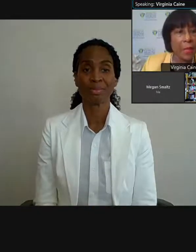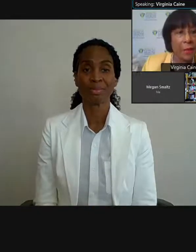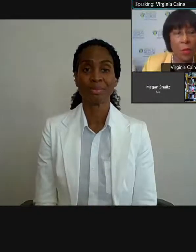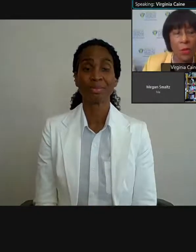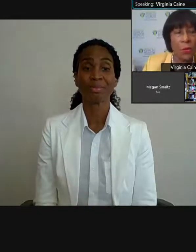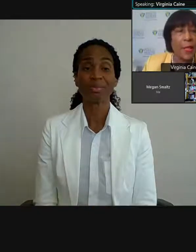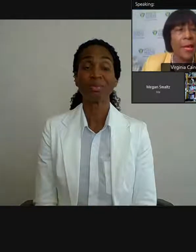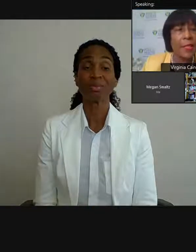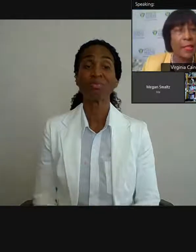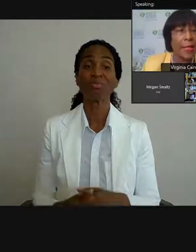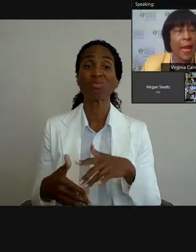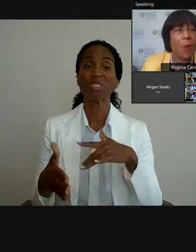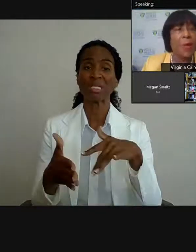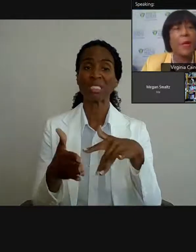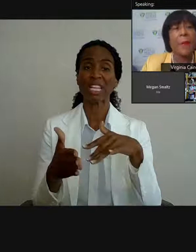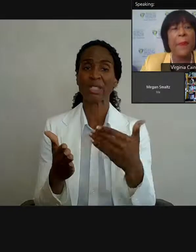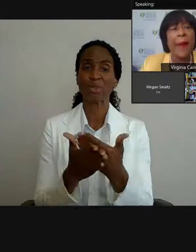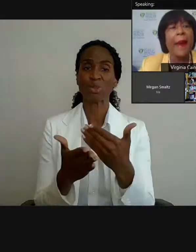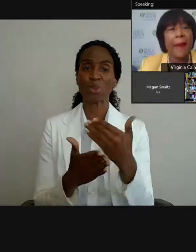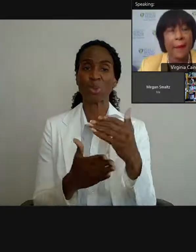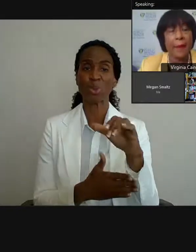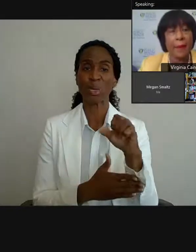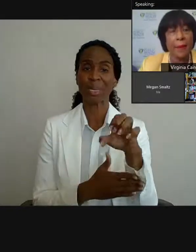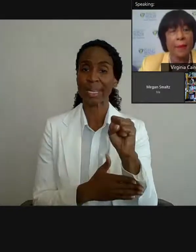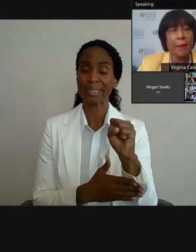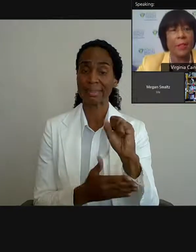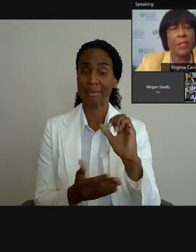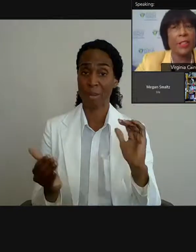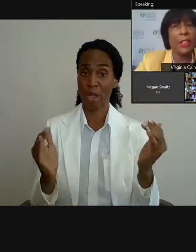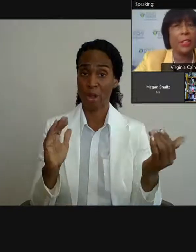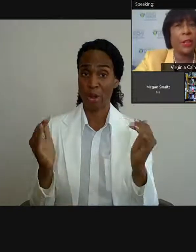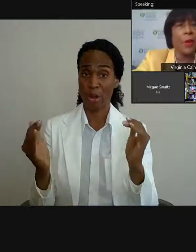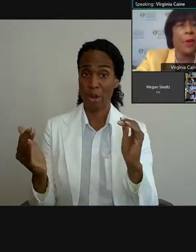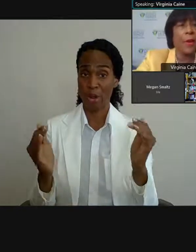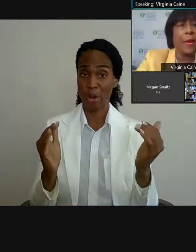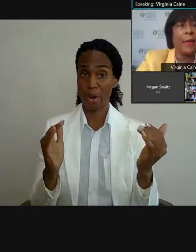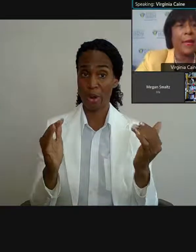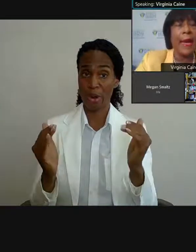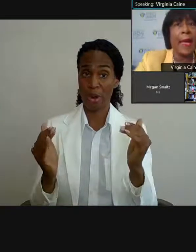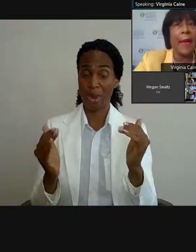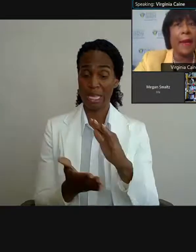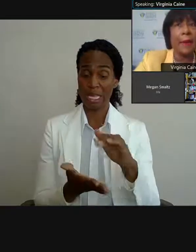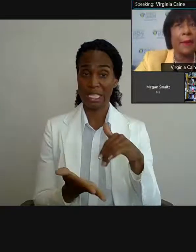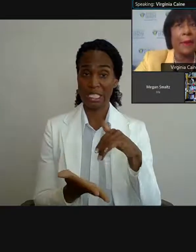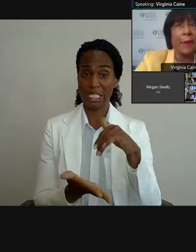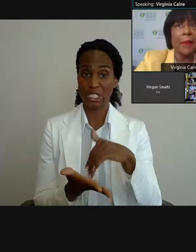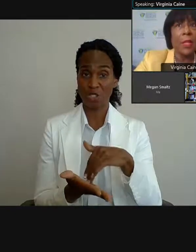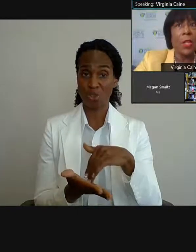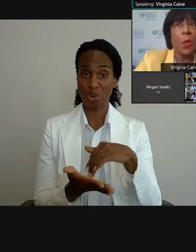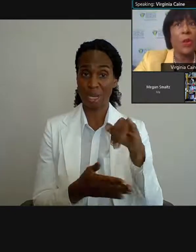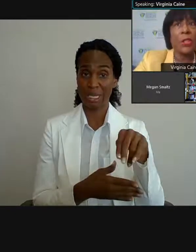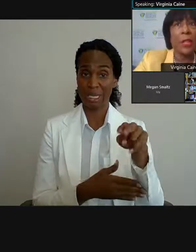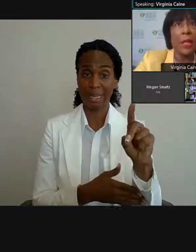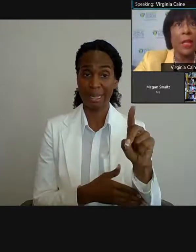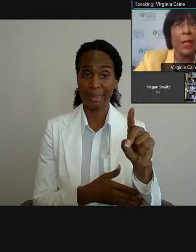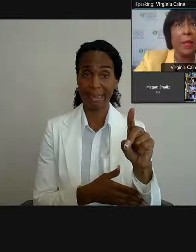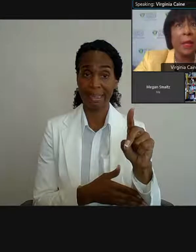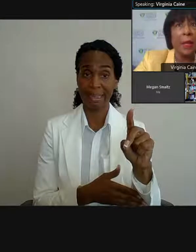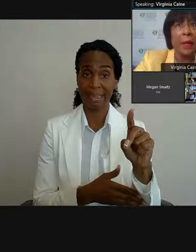When we look at those new cases and how we compare to central Indiana, you will